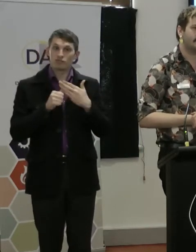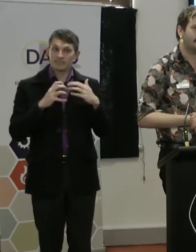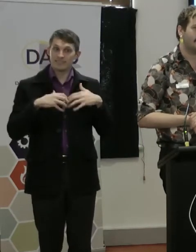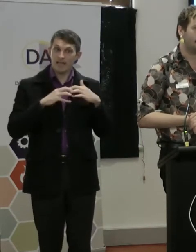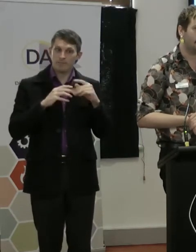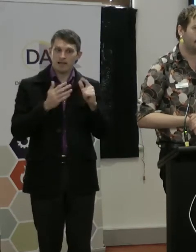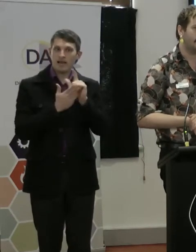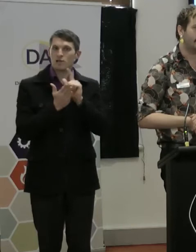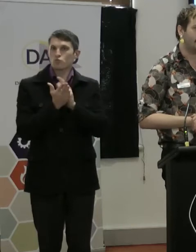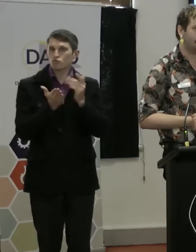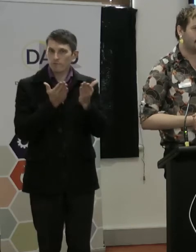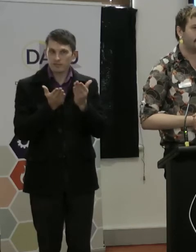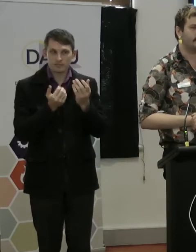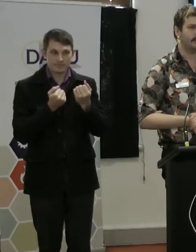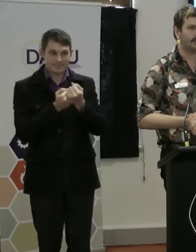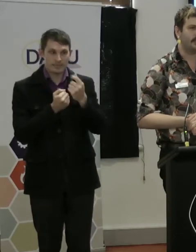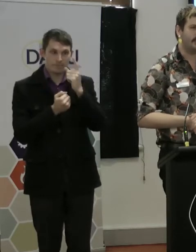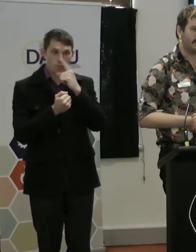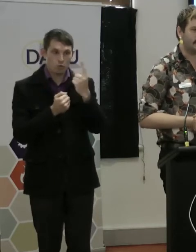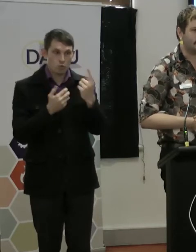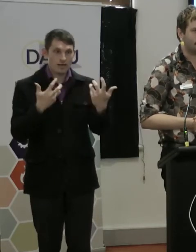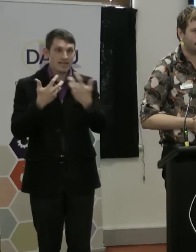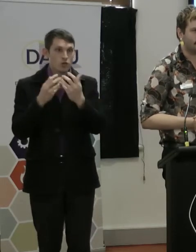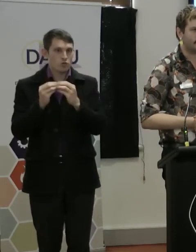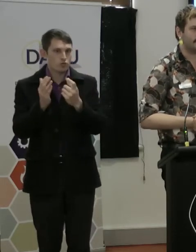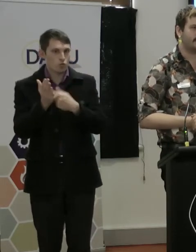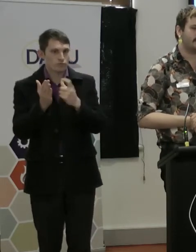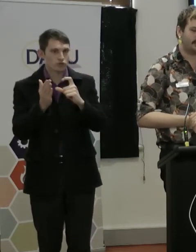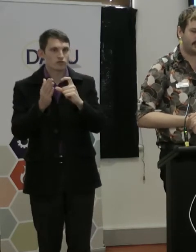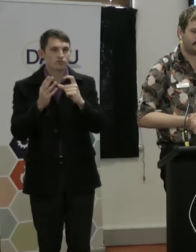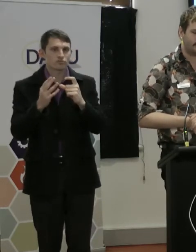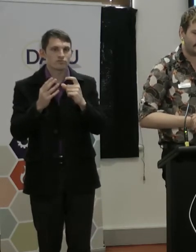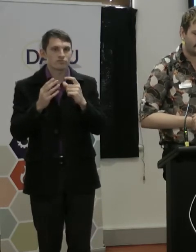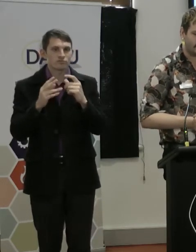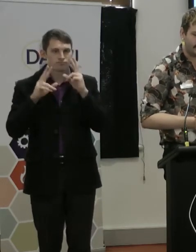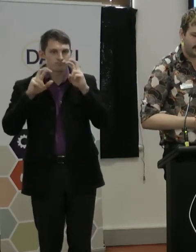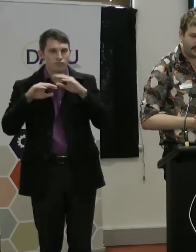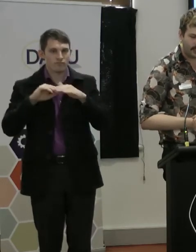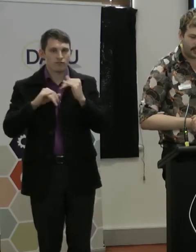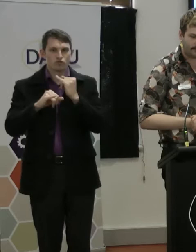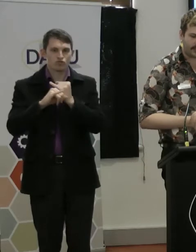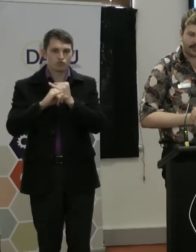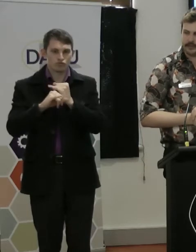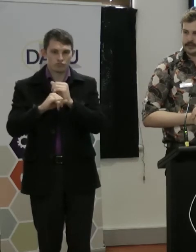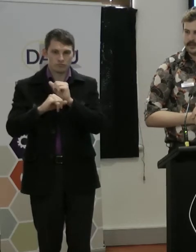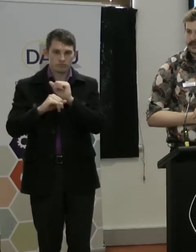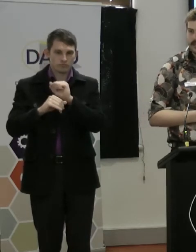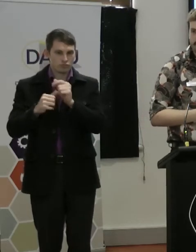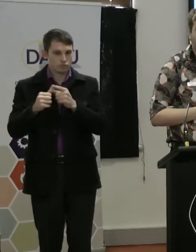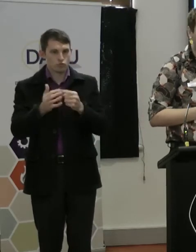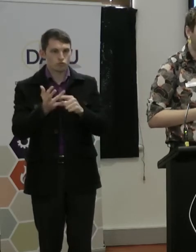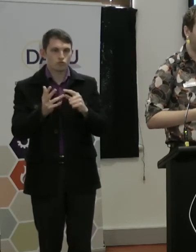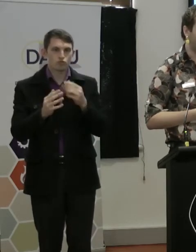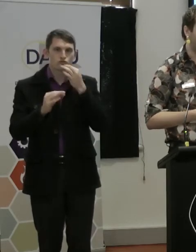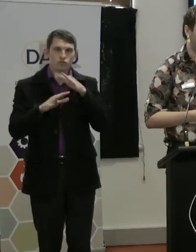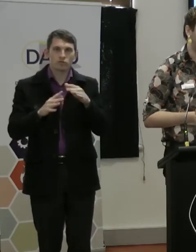to assist people who were engaging with the Royal Commission into institutional responses to child sexual abuse. Now, Di sort